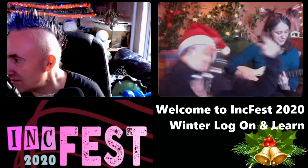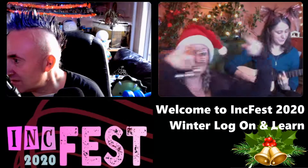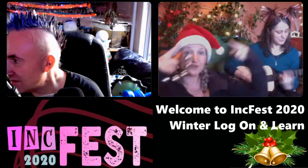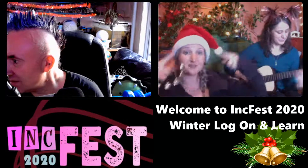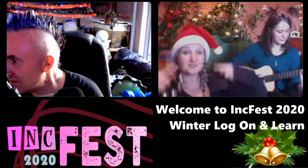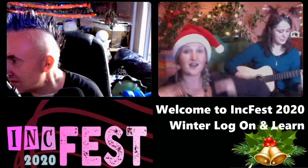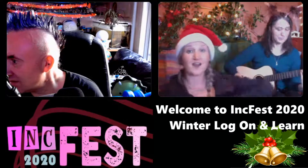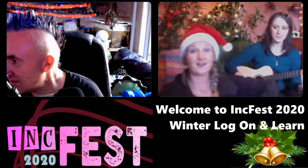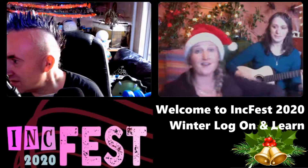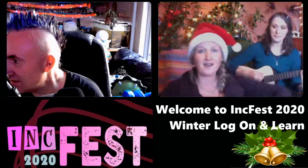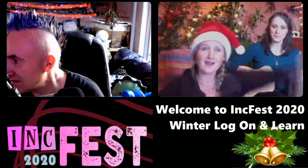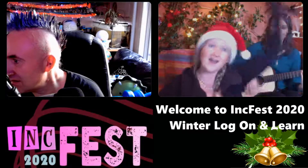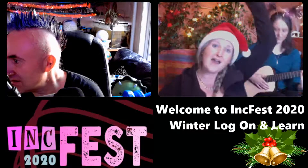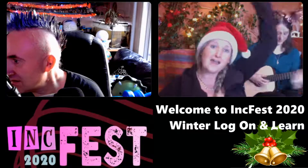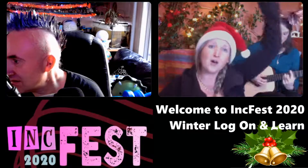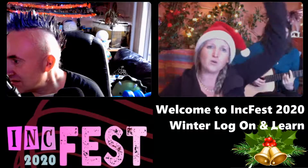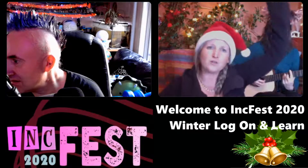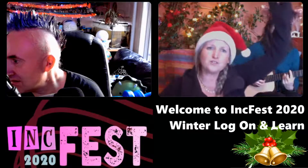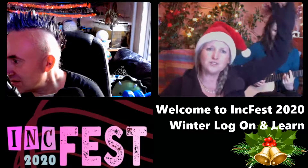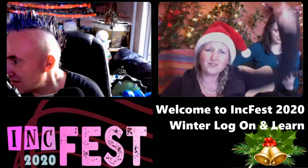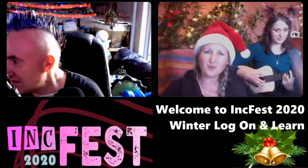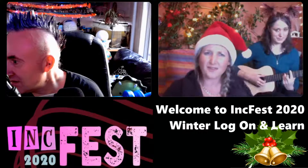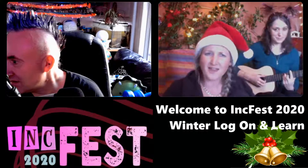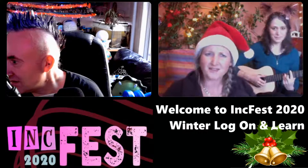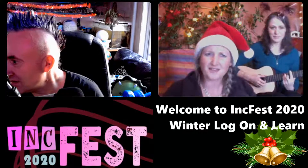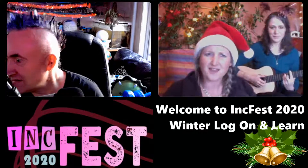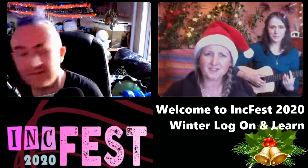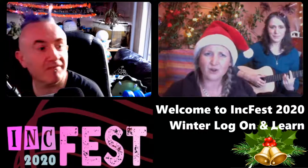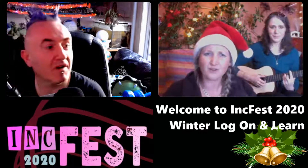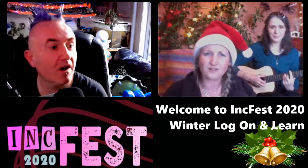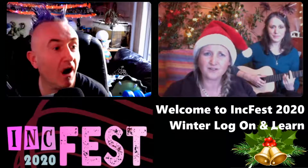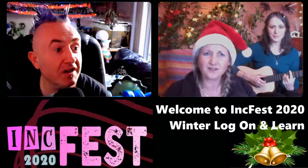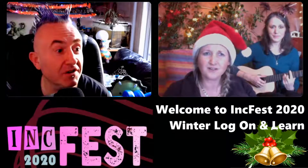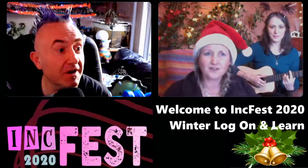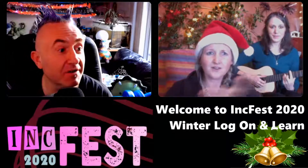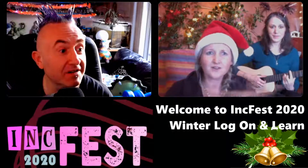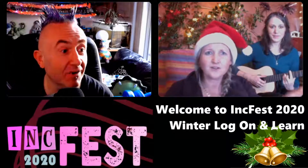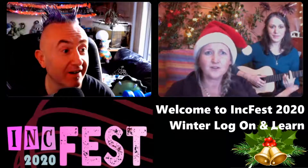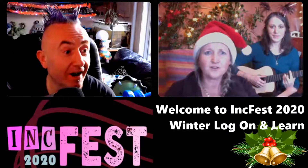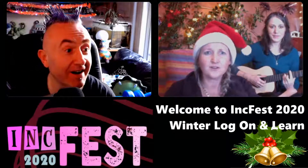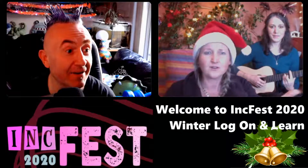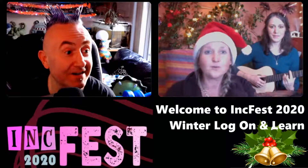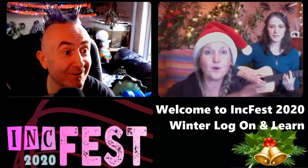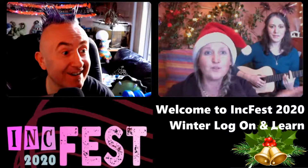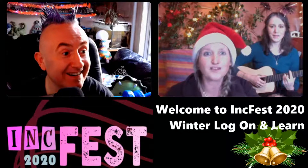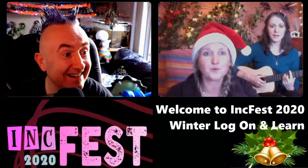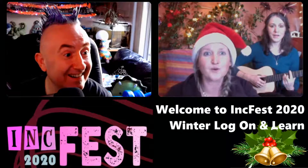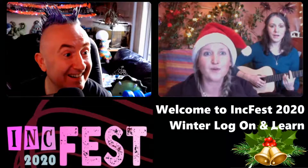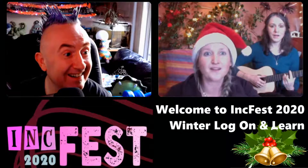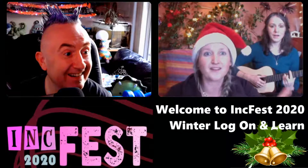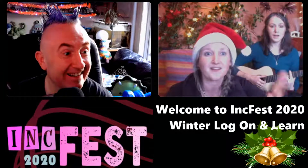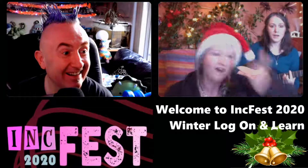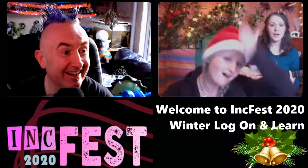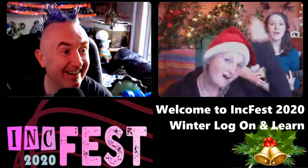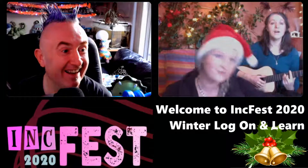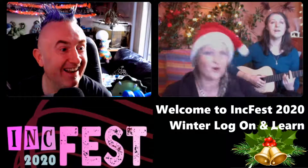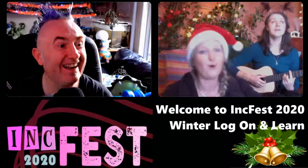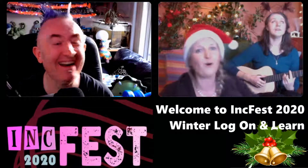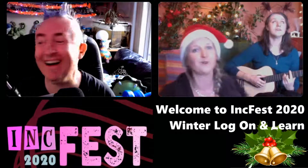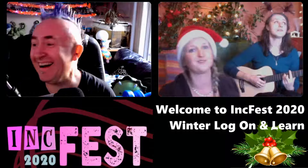open sleigh. Hey, oh, do you know this song? I do know this one. I know this one. You know this one already? Of course you know